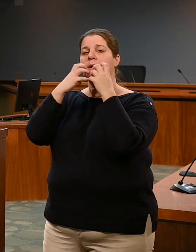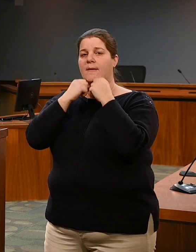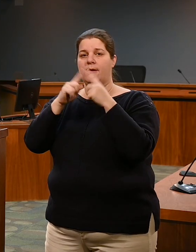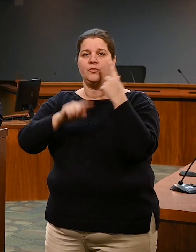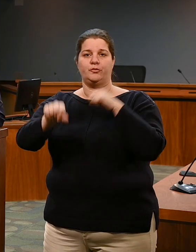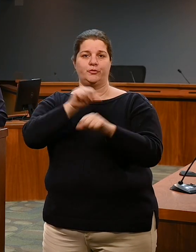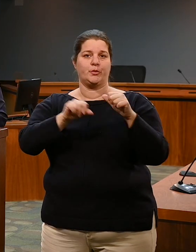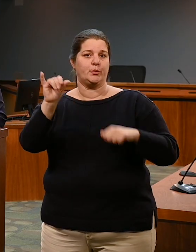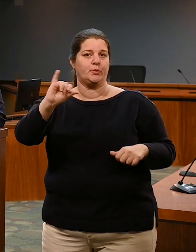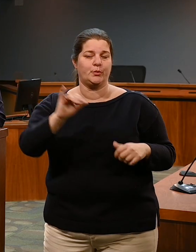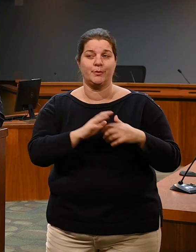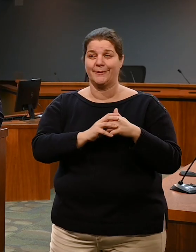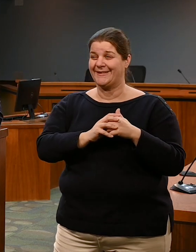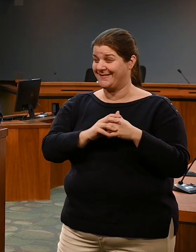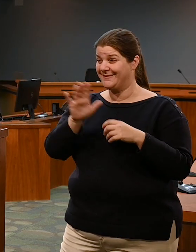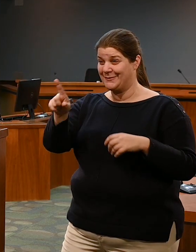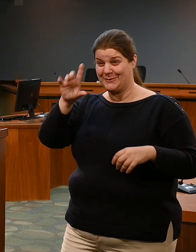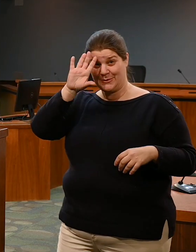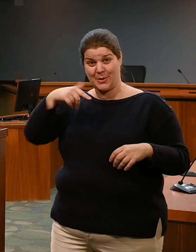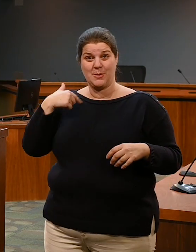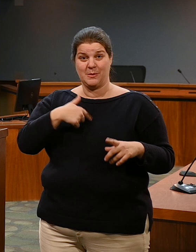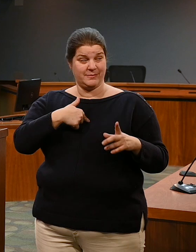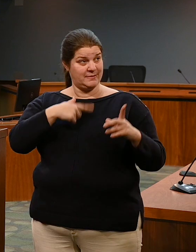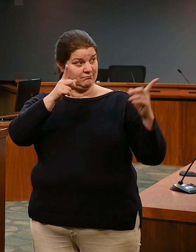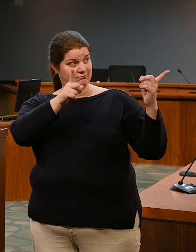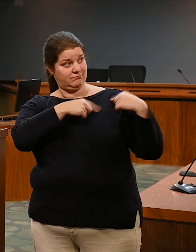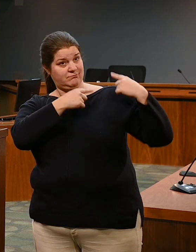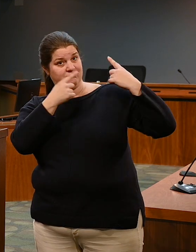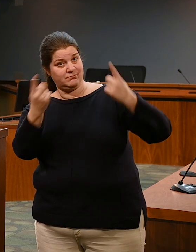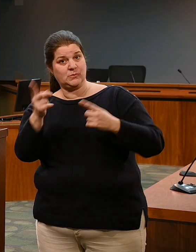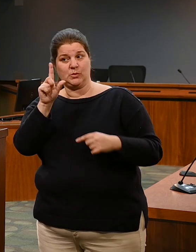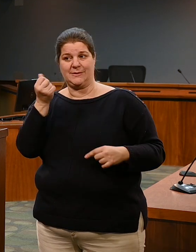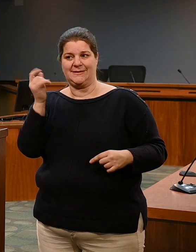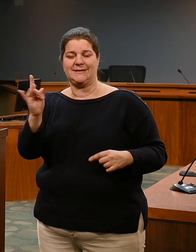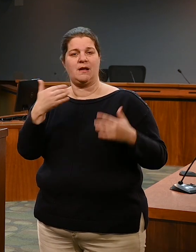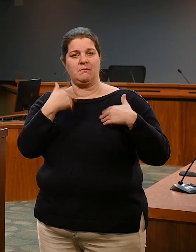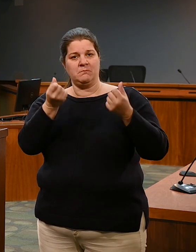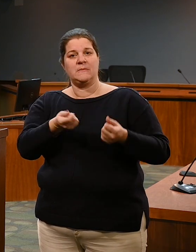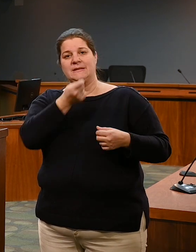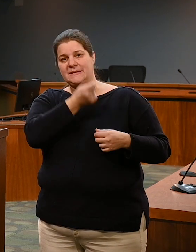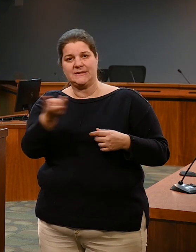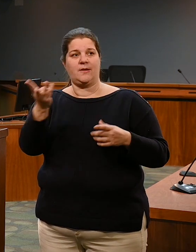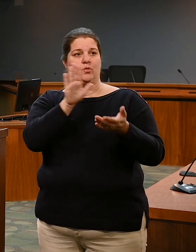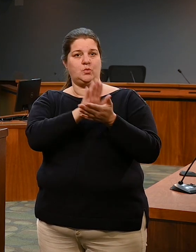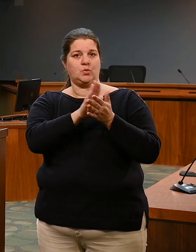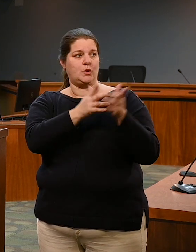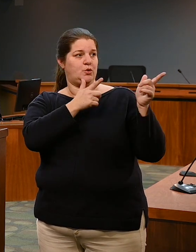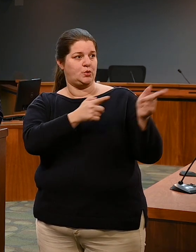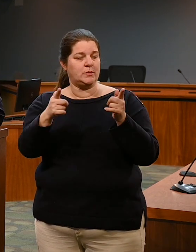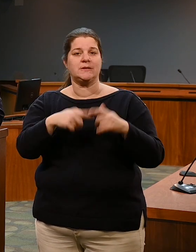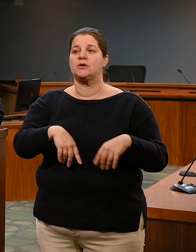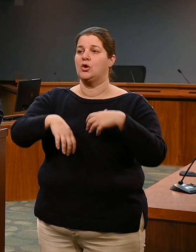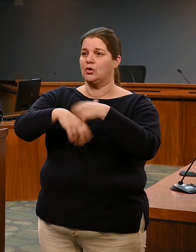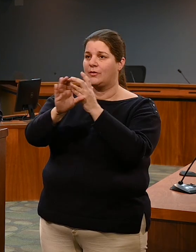Nationally, we lived through multiple school shootings and increased gun violence, crisis-level youth